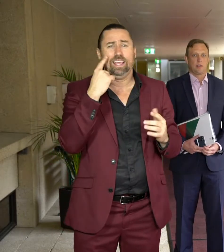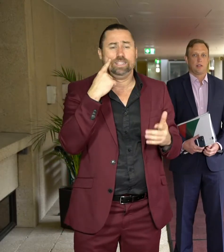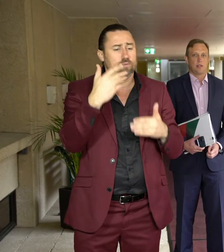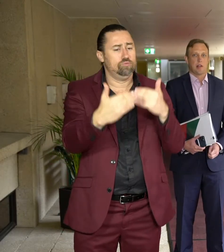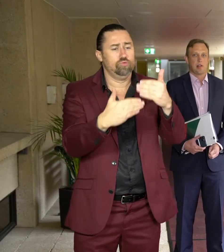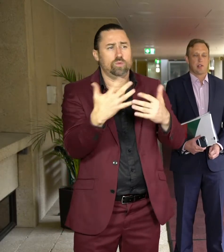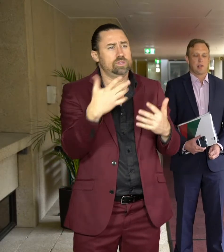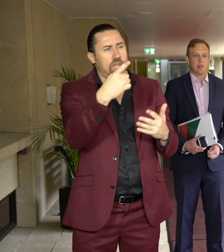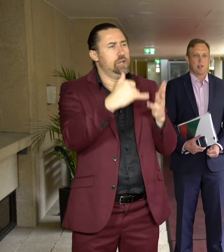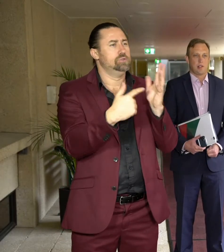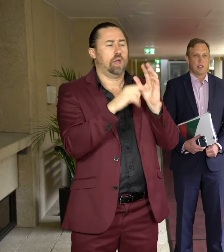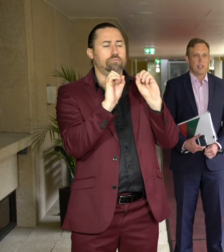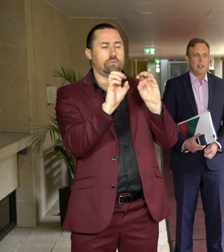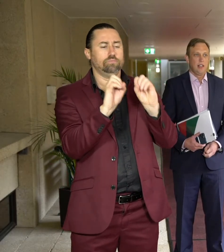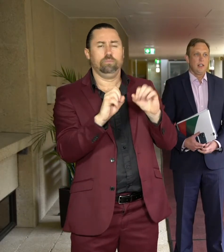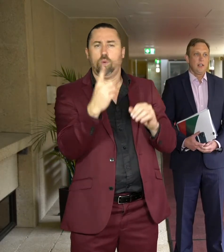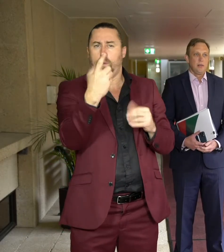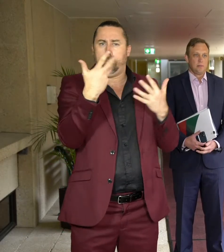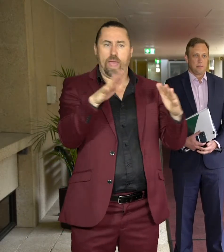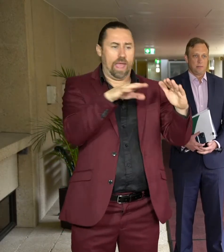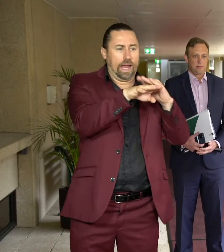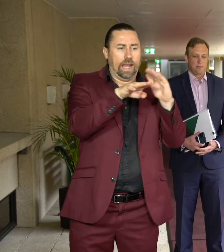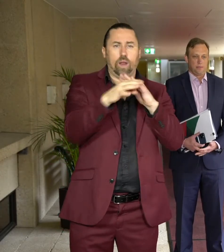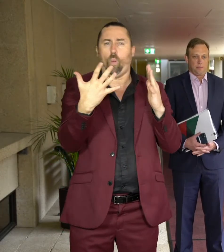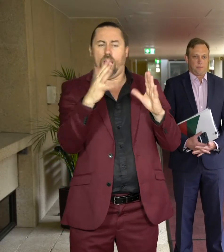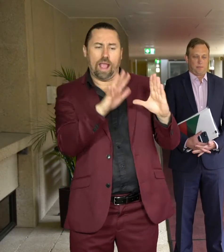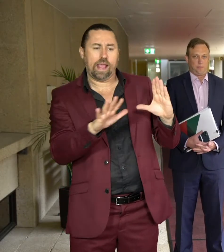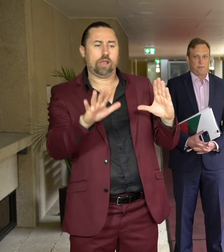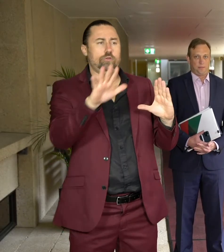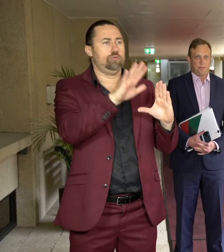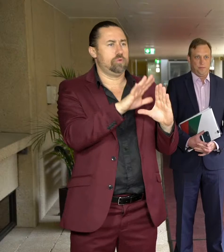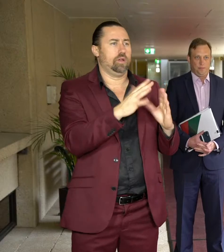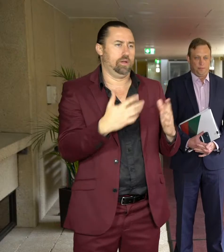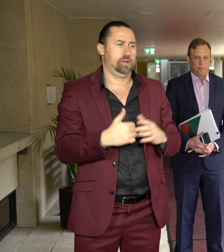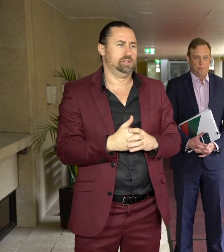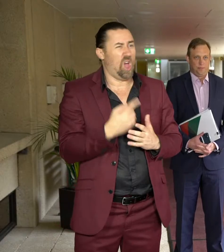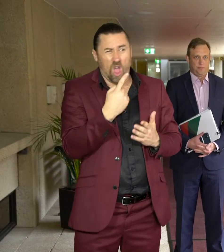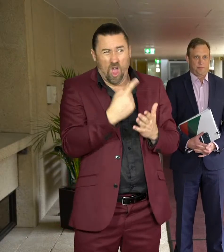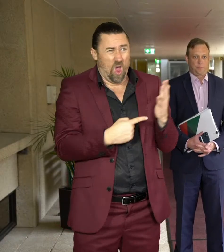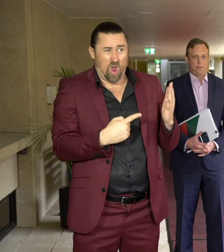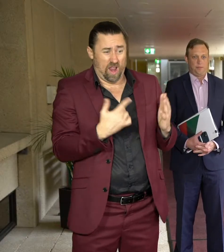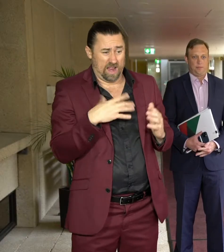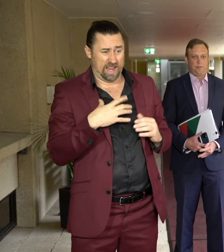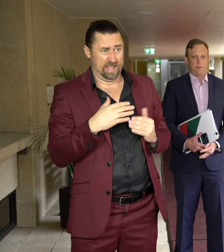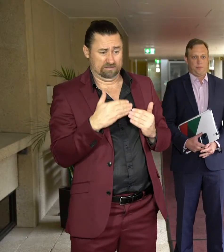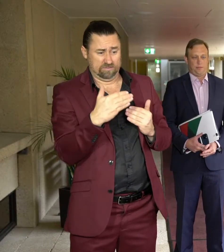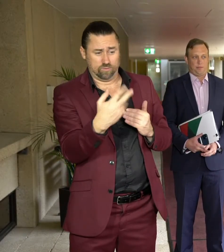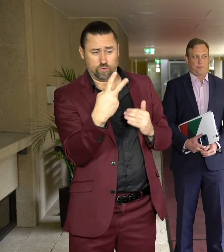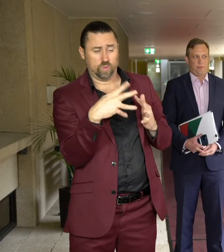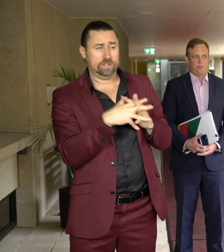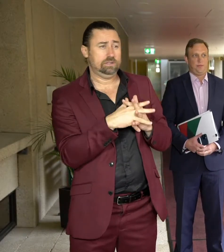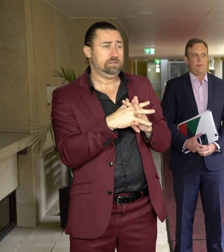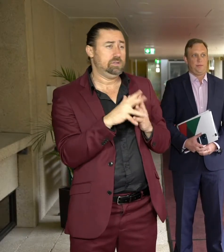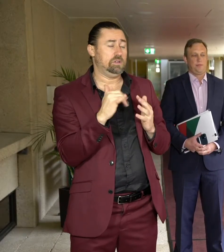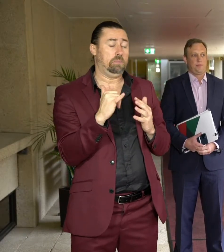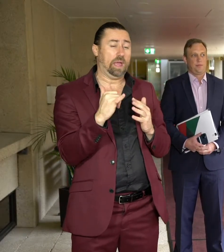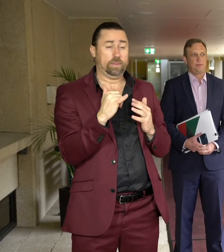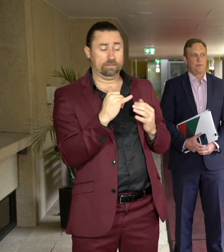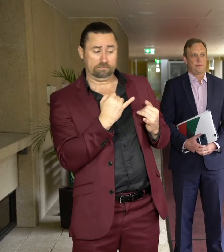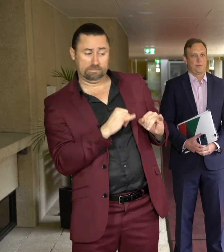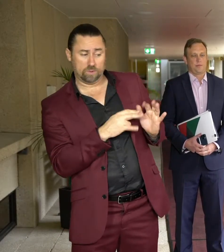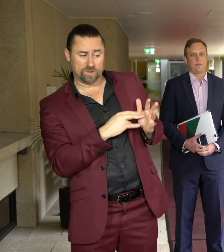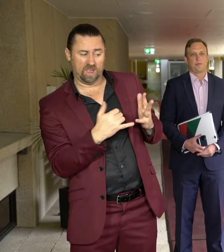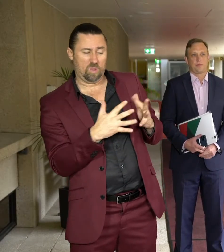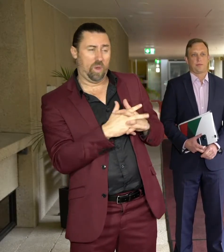a matter of minutes to do a travel declaration, and as the Deputy Premier said, hopefully they'll only need to do one, maybe two declarations if New South